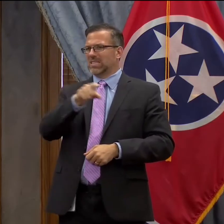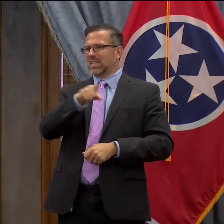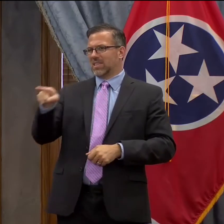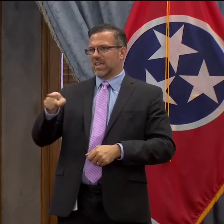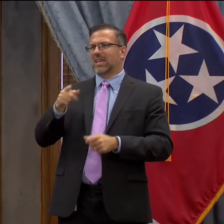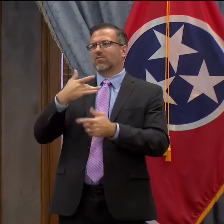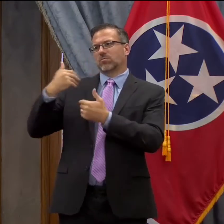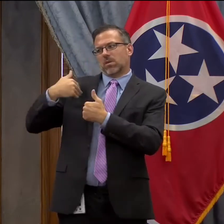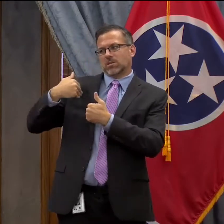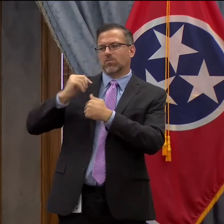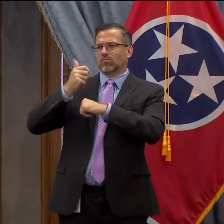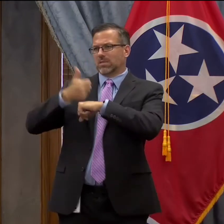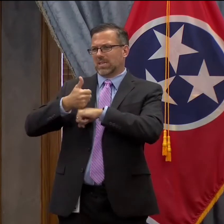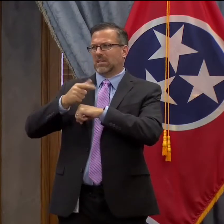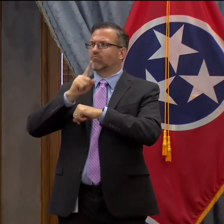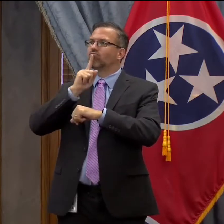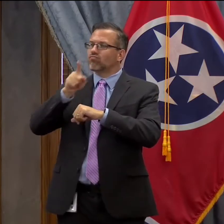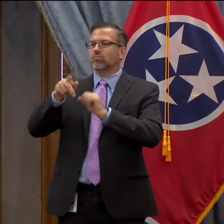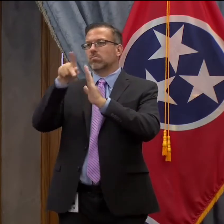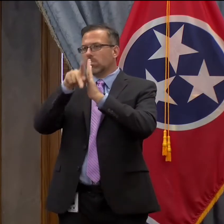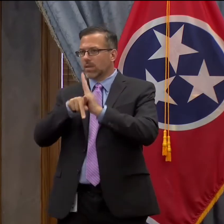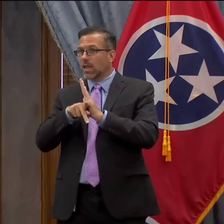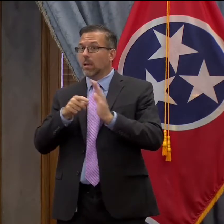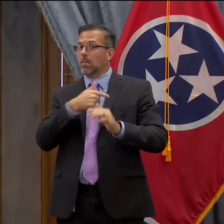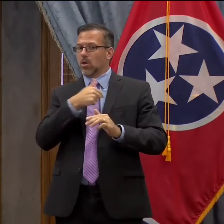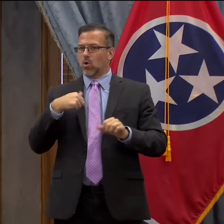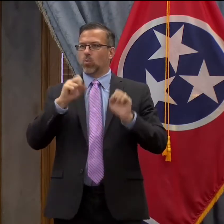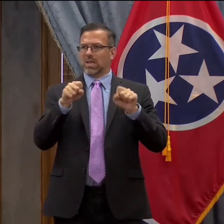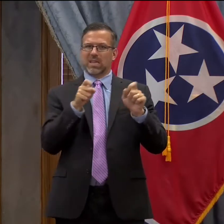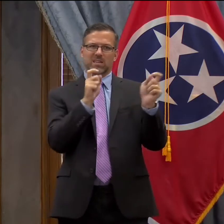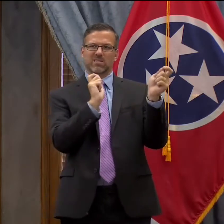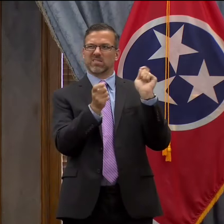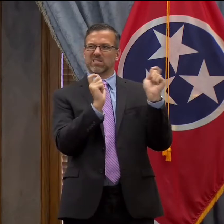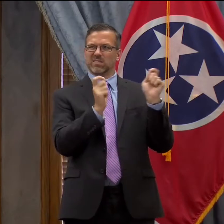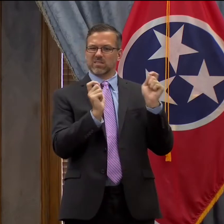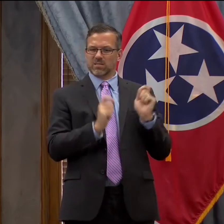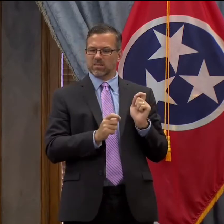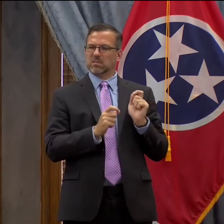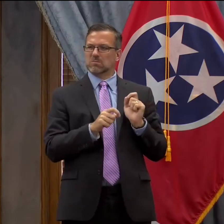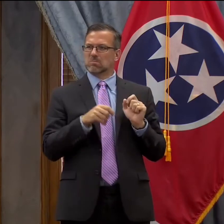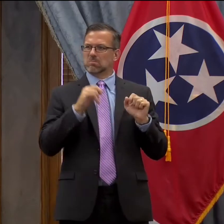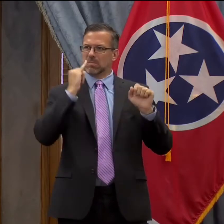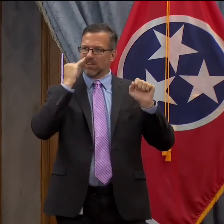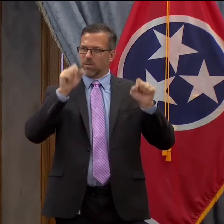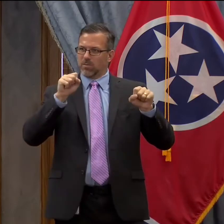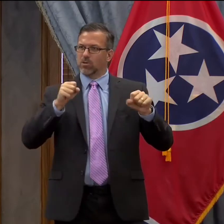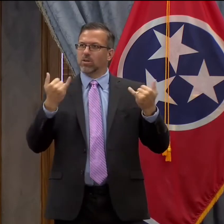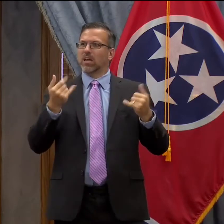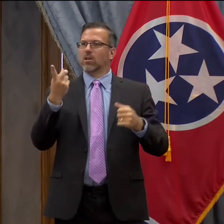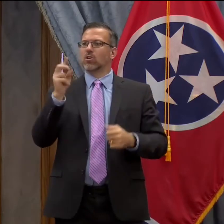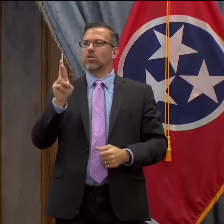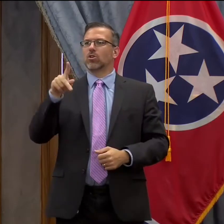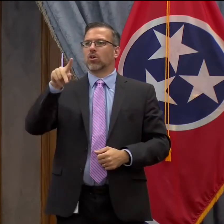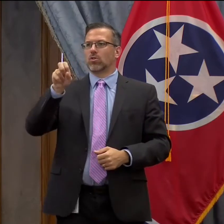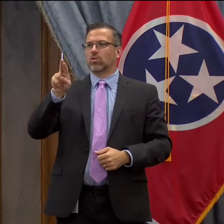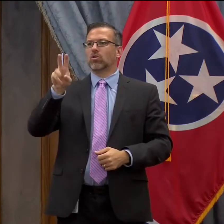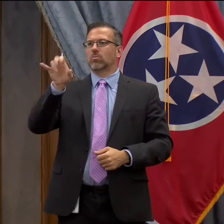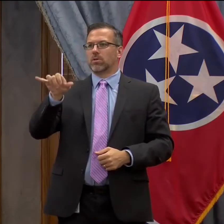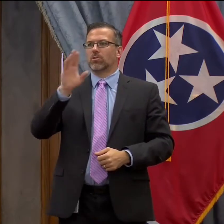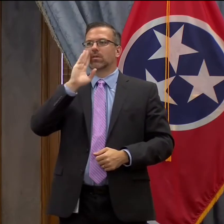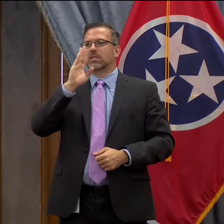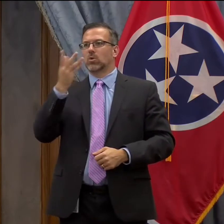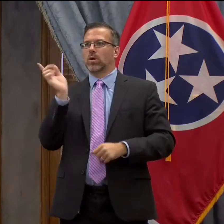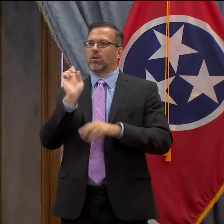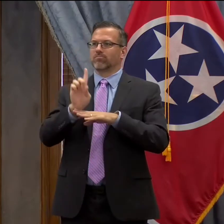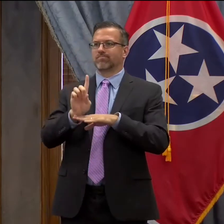have the opportunity to update those policies to the degree that we can. So I want to ask Dr. Piercy to come up and make a